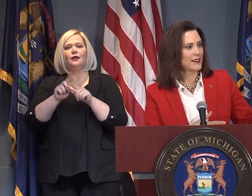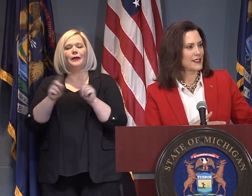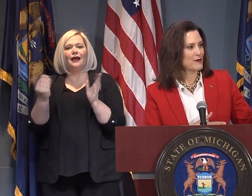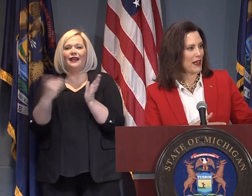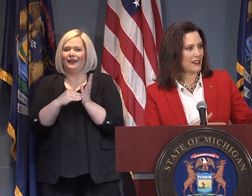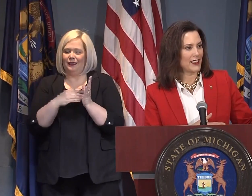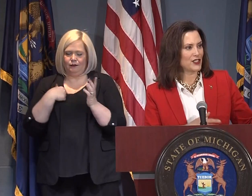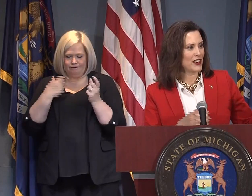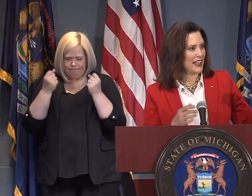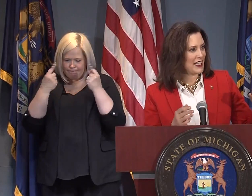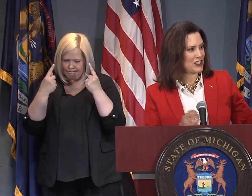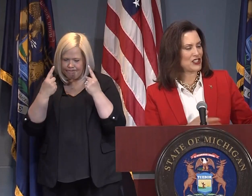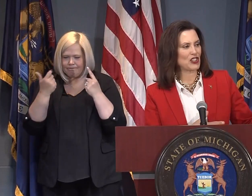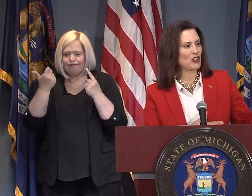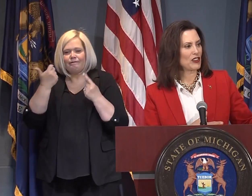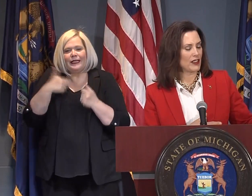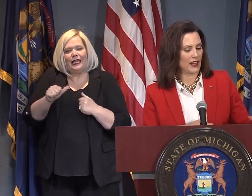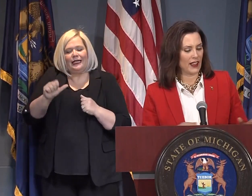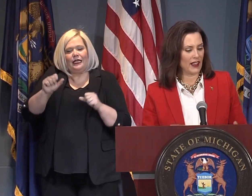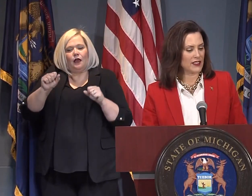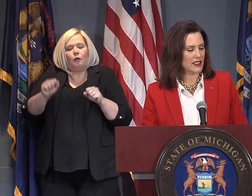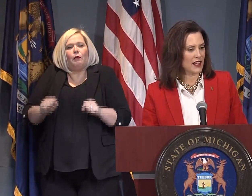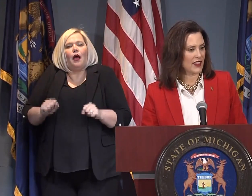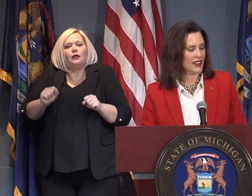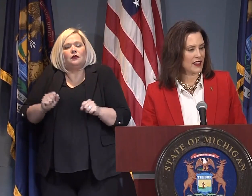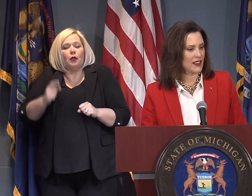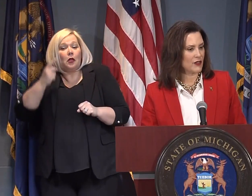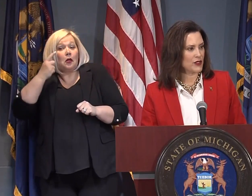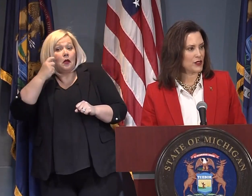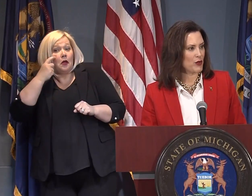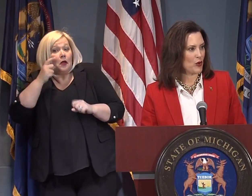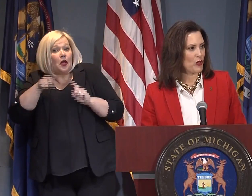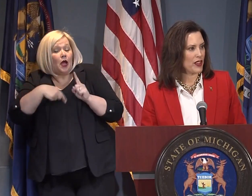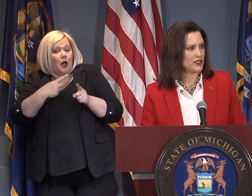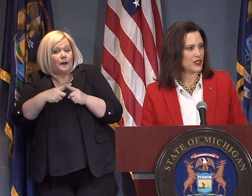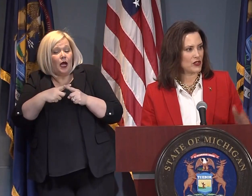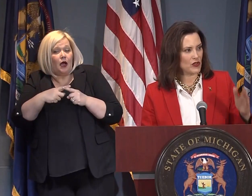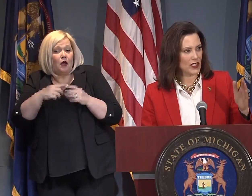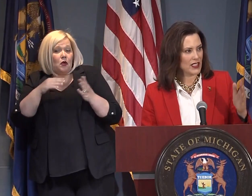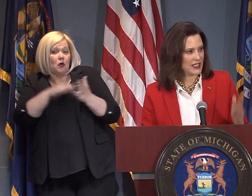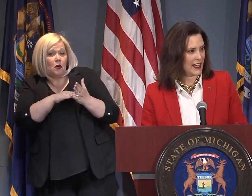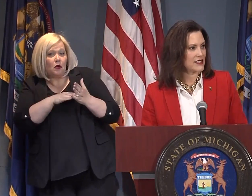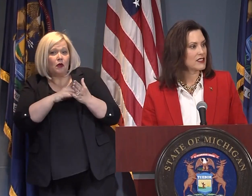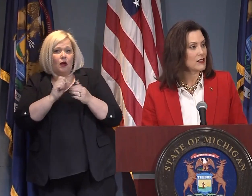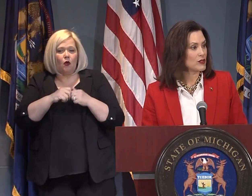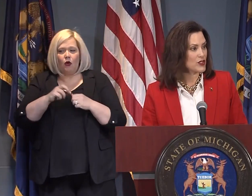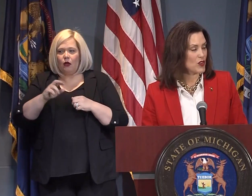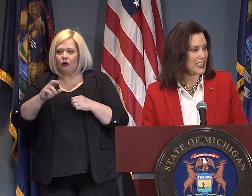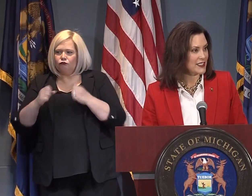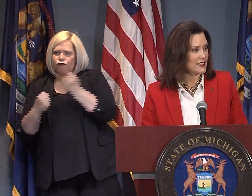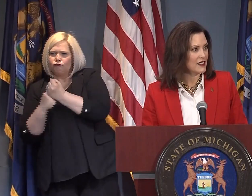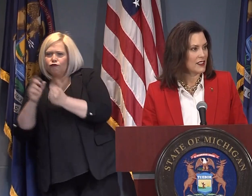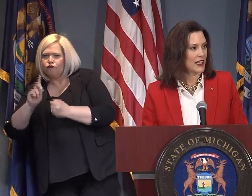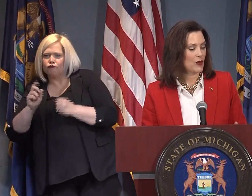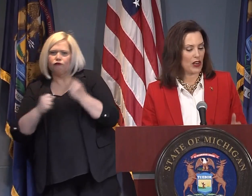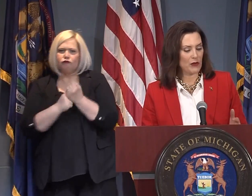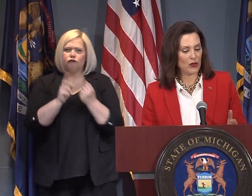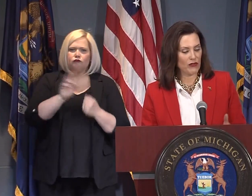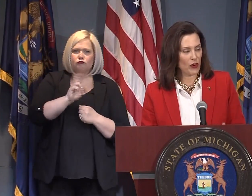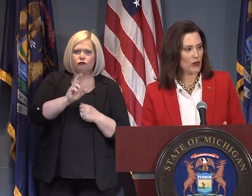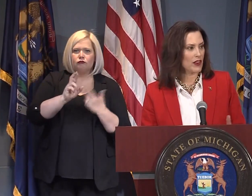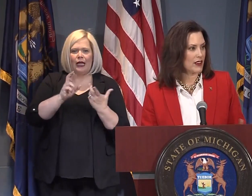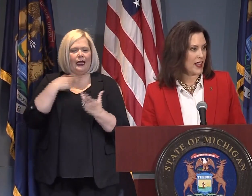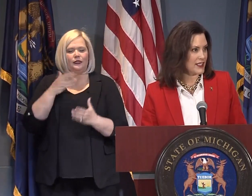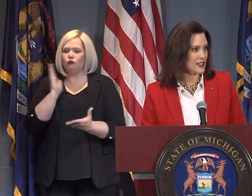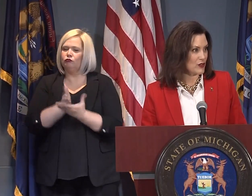any speculation, any concern, and I think that it was appropriate to cancel it, which is what I did, and we're going to